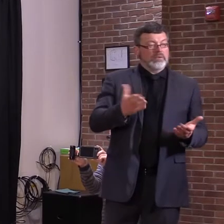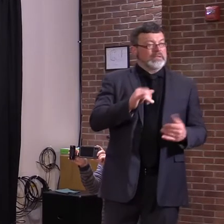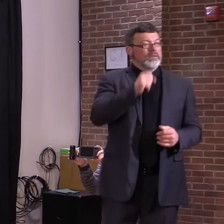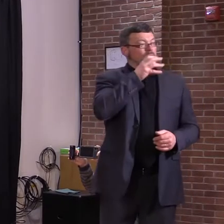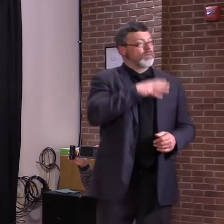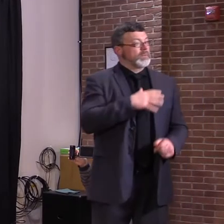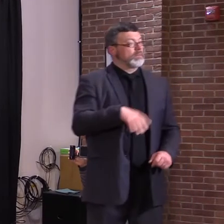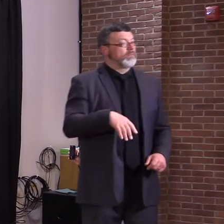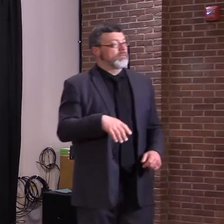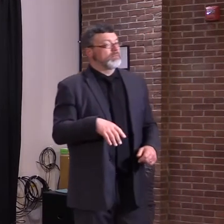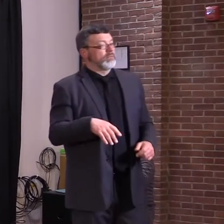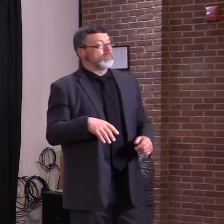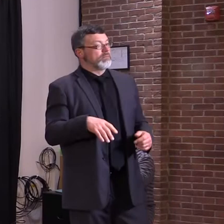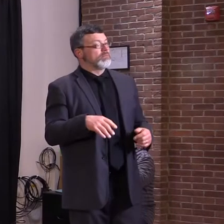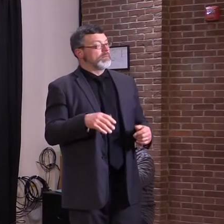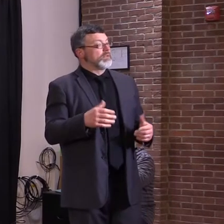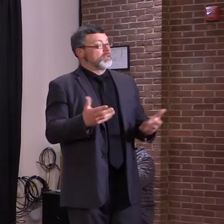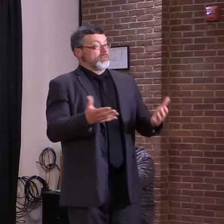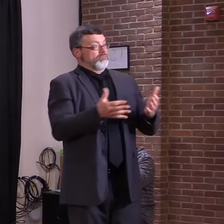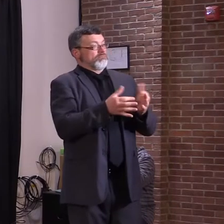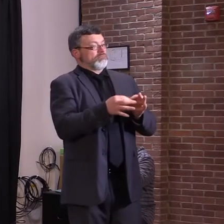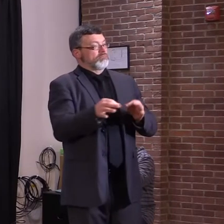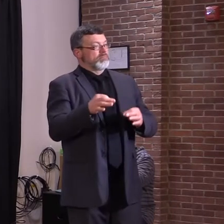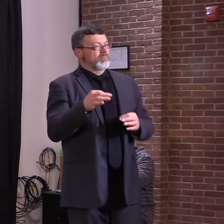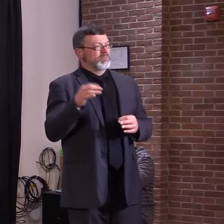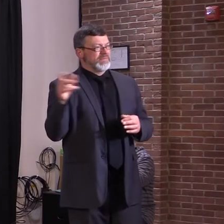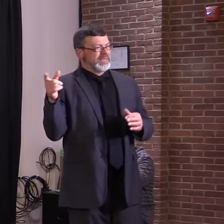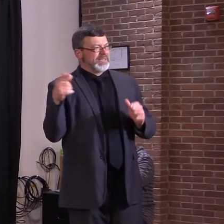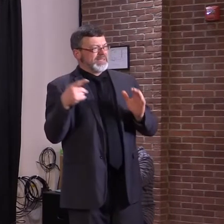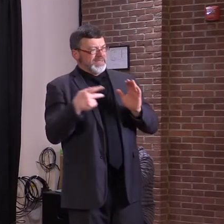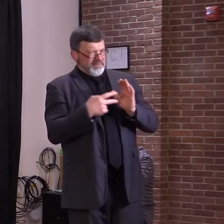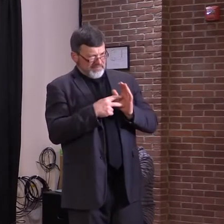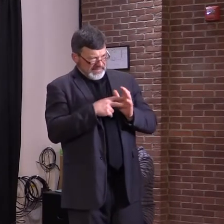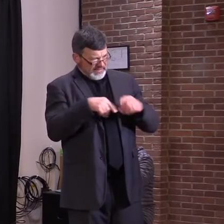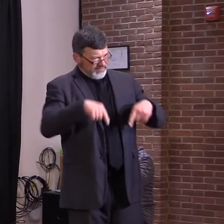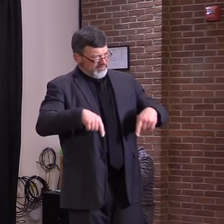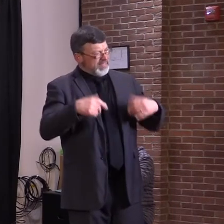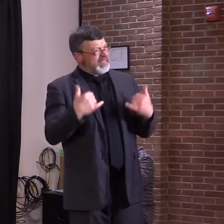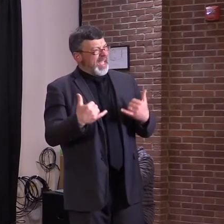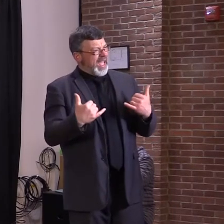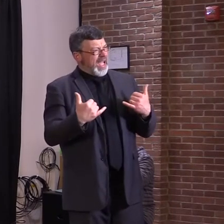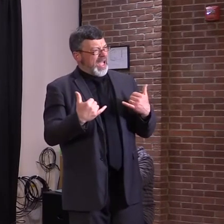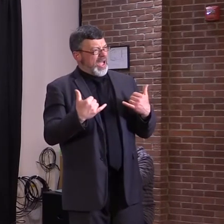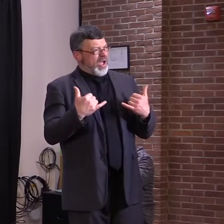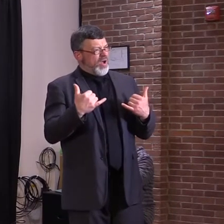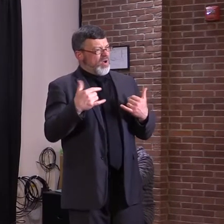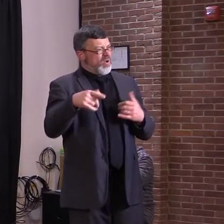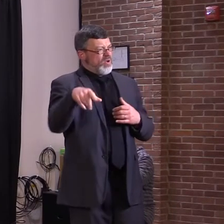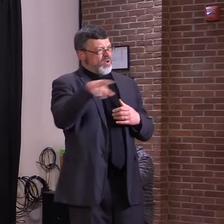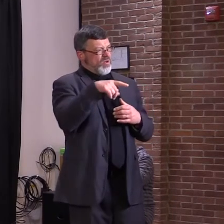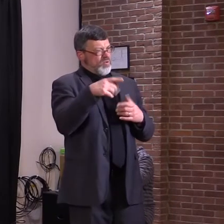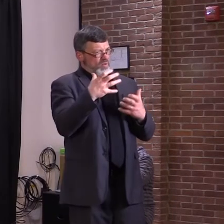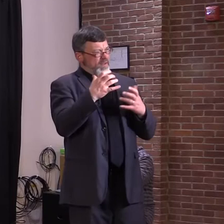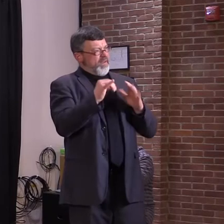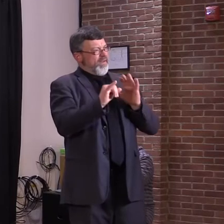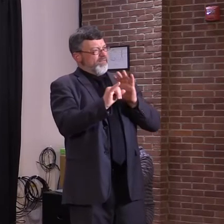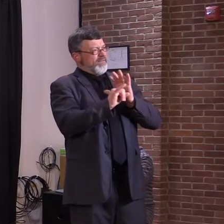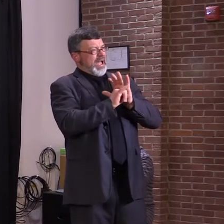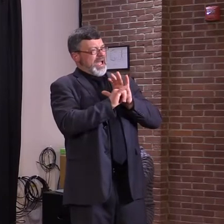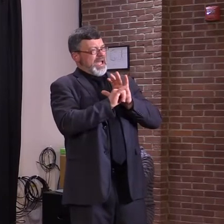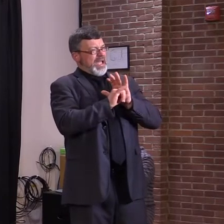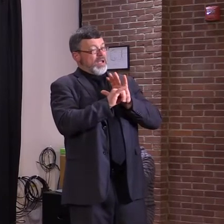Are you saying that it during these times that not everyone wants to designate as a male or female? Is that what